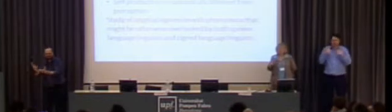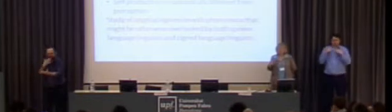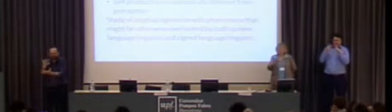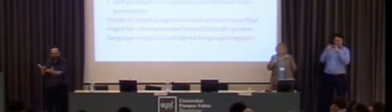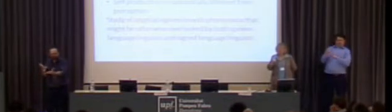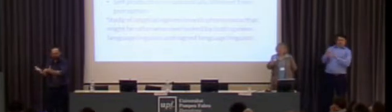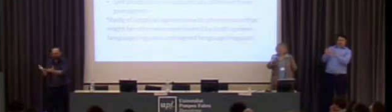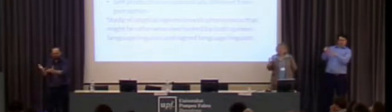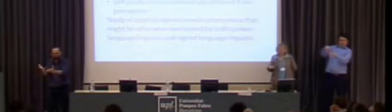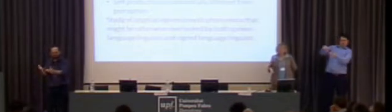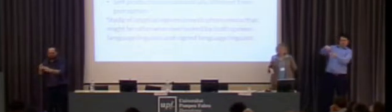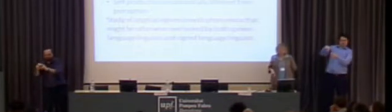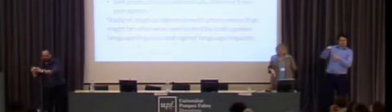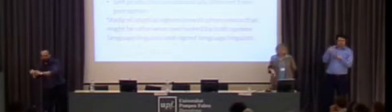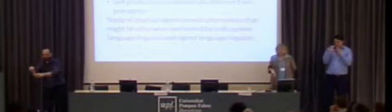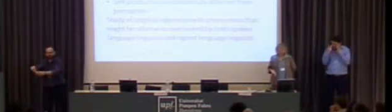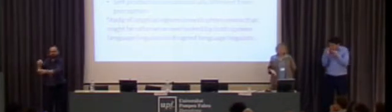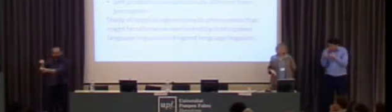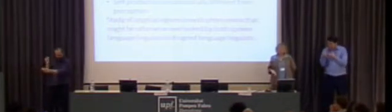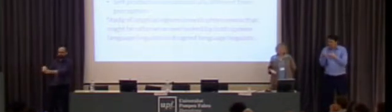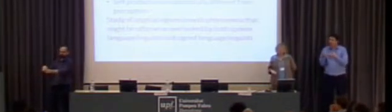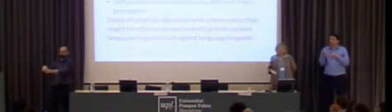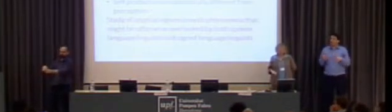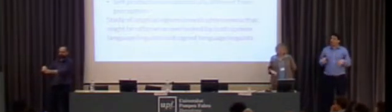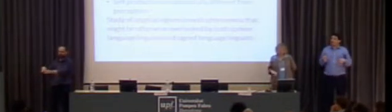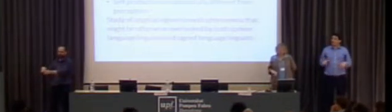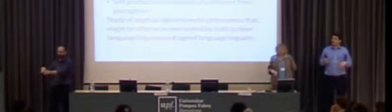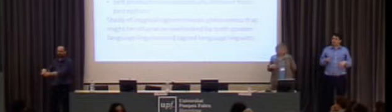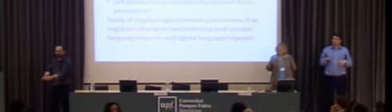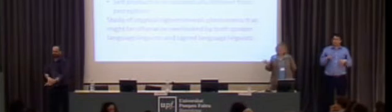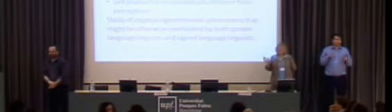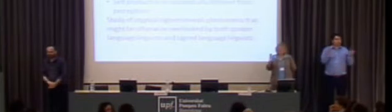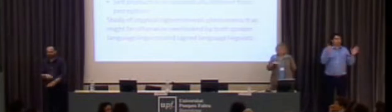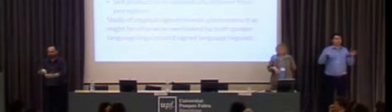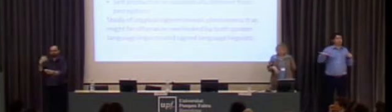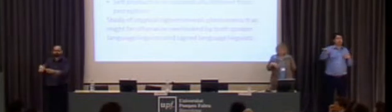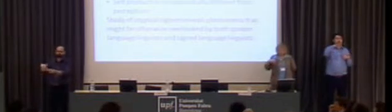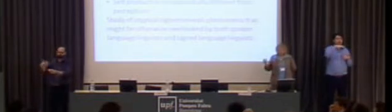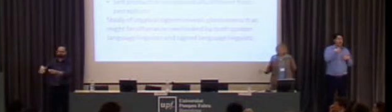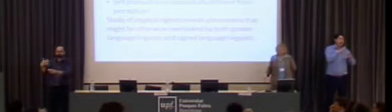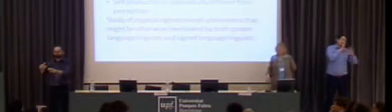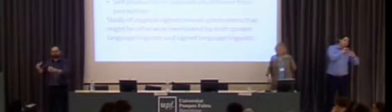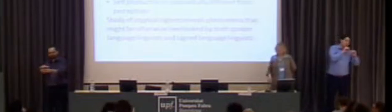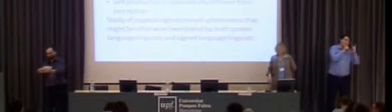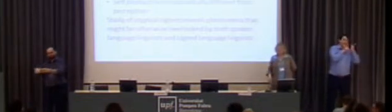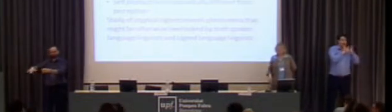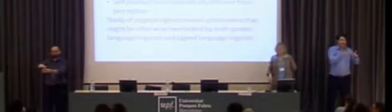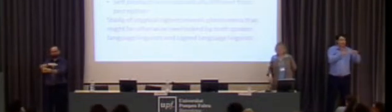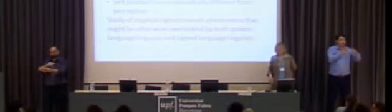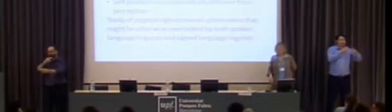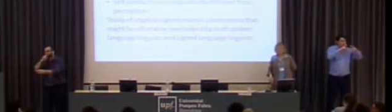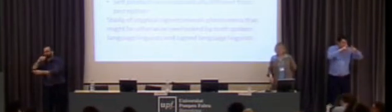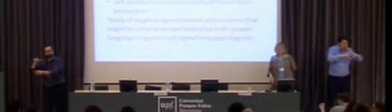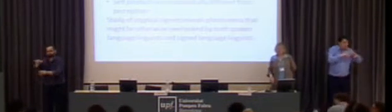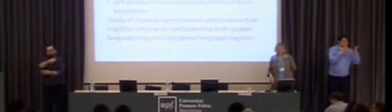you see things that would otherwise be overlooked not only by spoken language linguists, but also often by